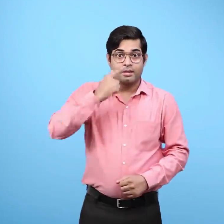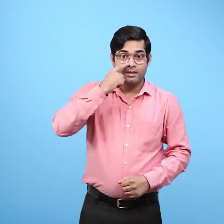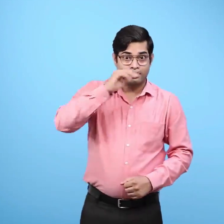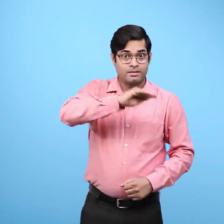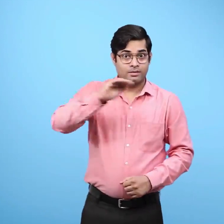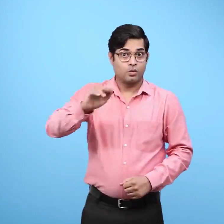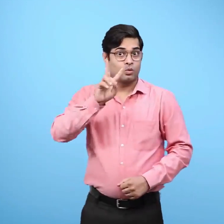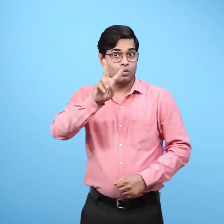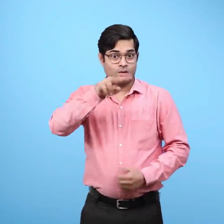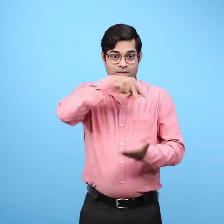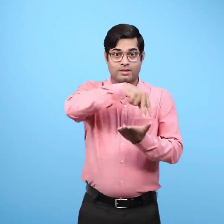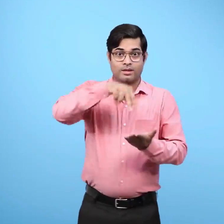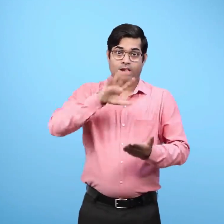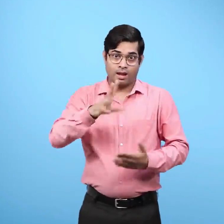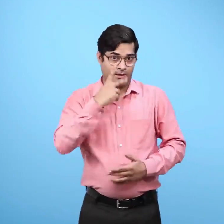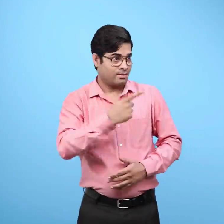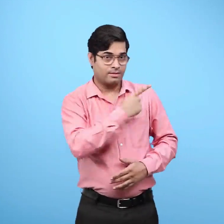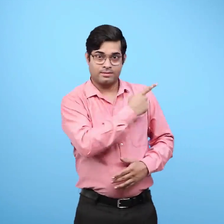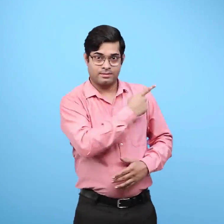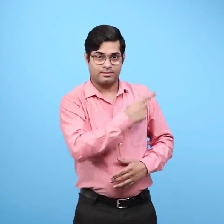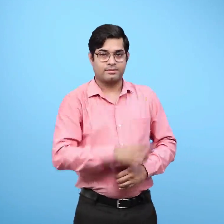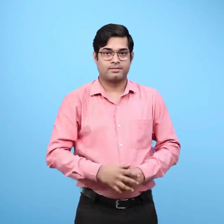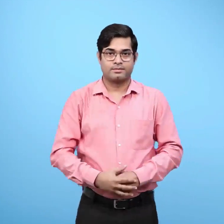Two girls are also seen in the garden.